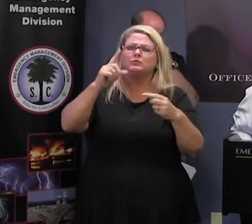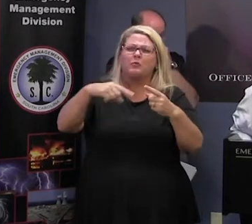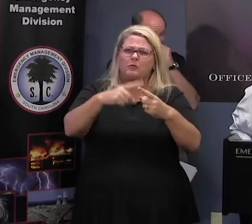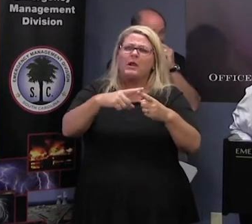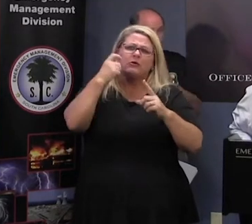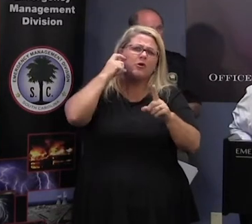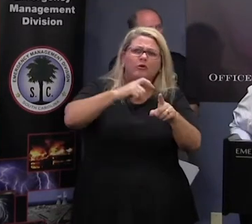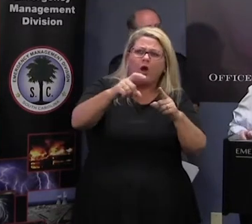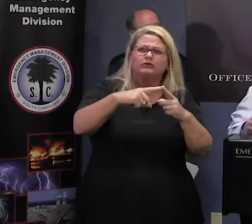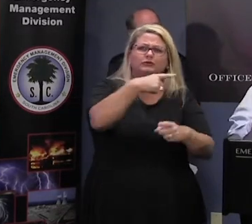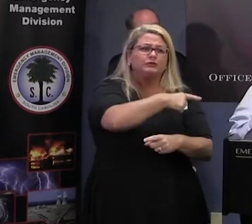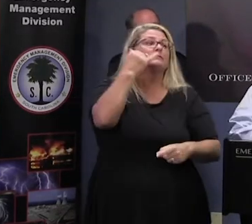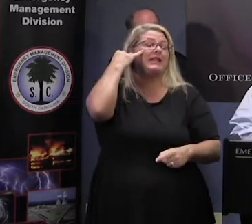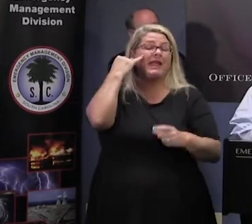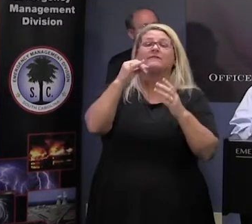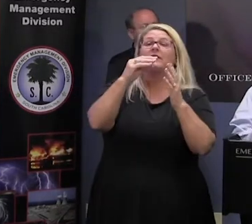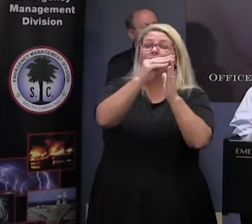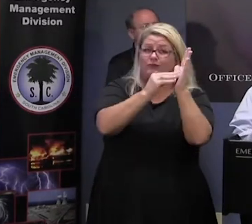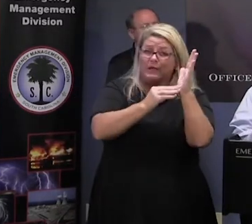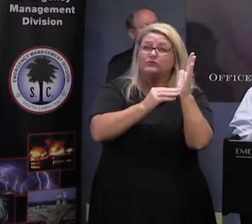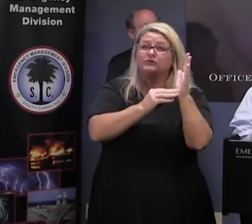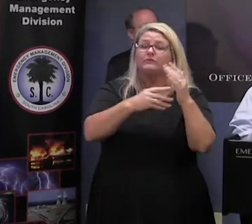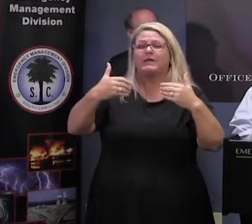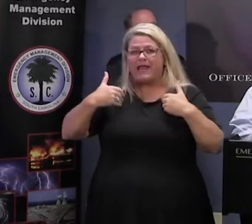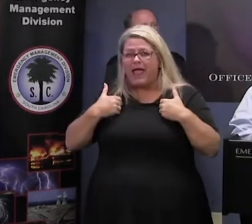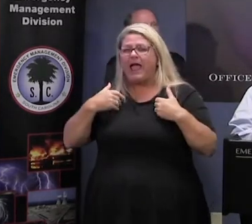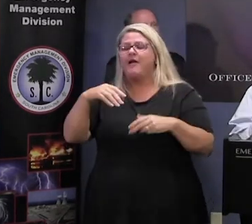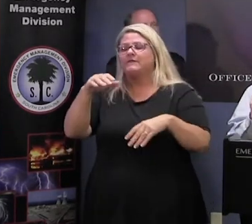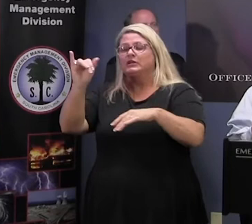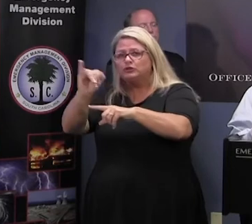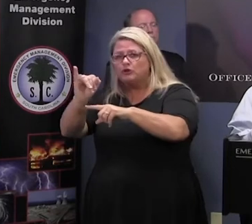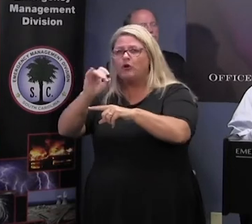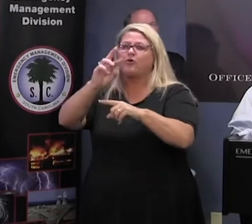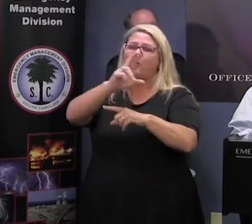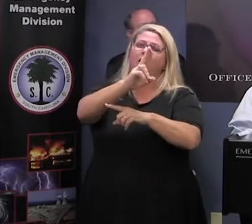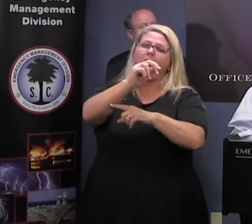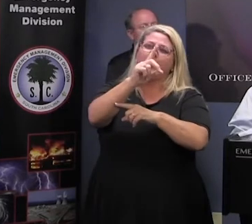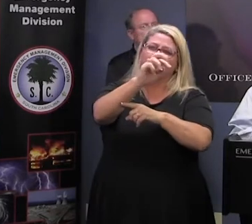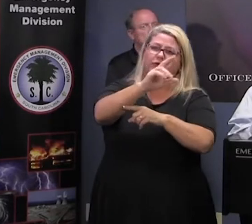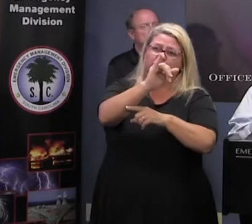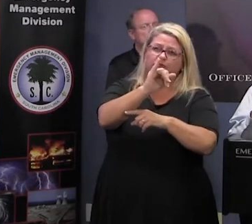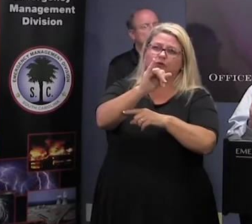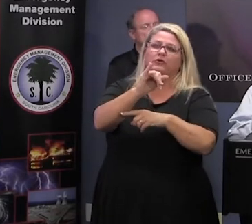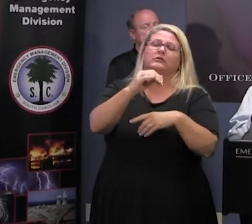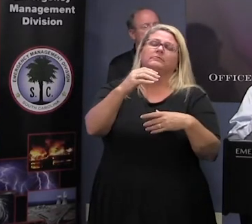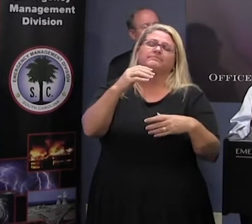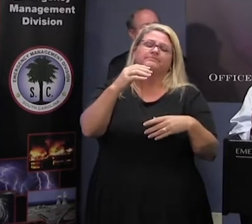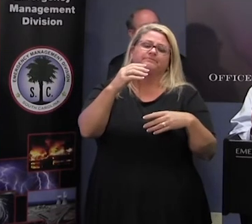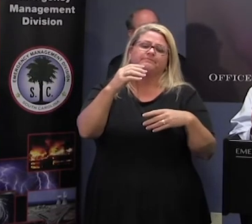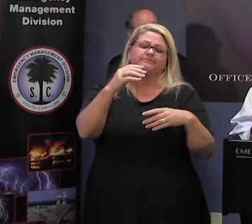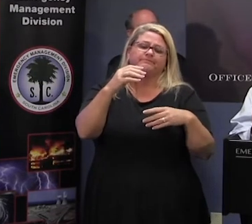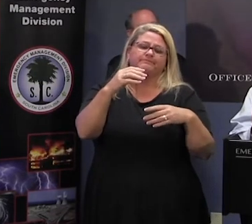when someone calls and registers, if they have uninsured or underinsured losses, then their information will be taken, and typically